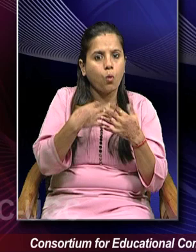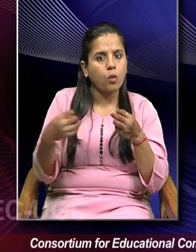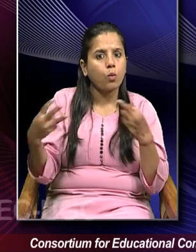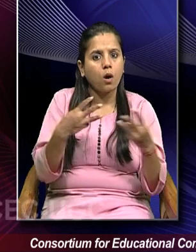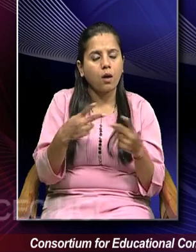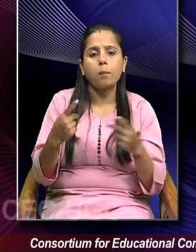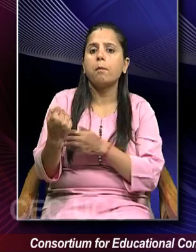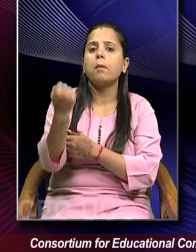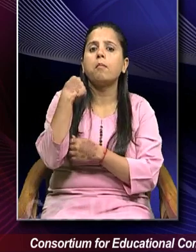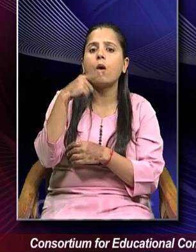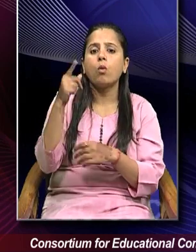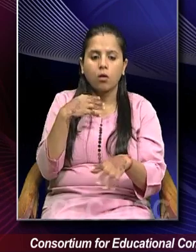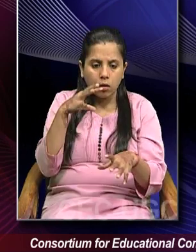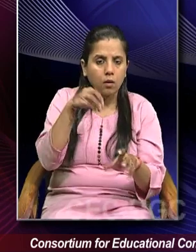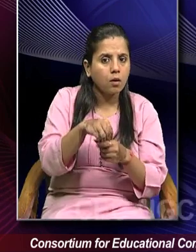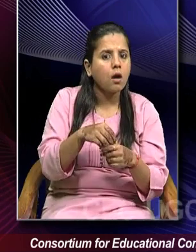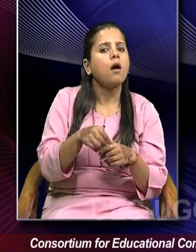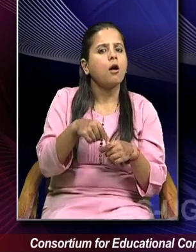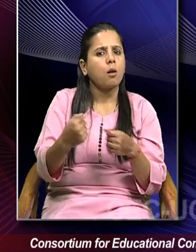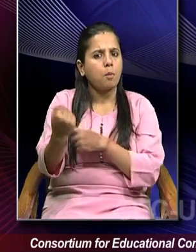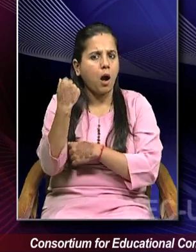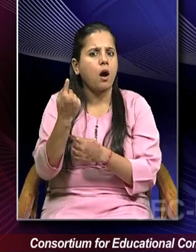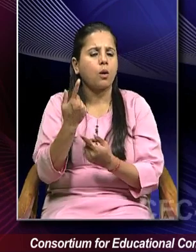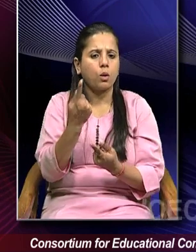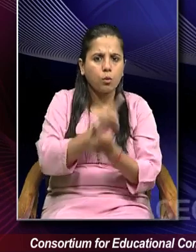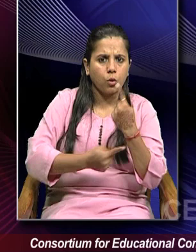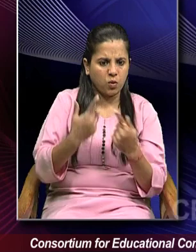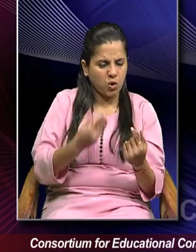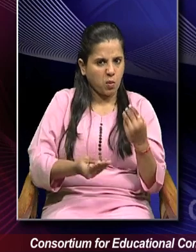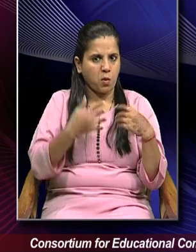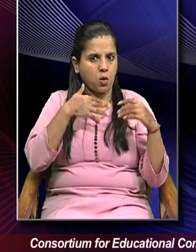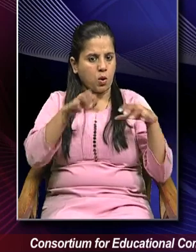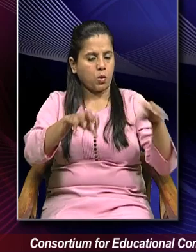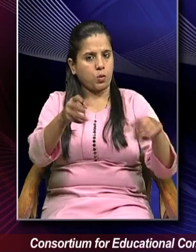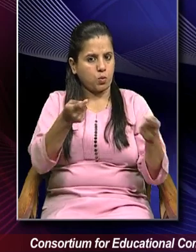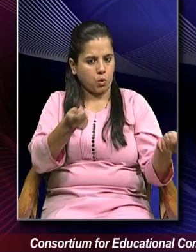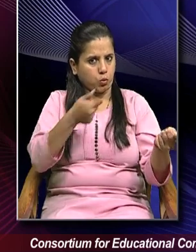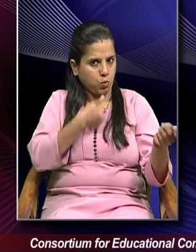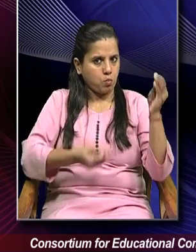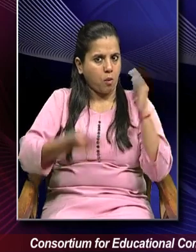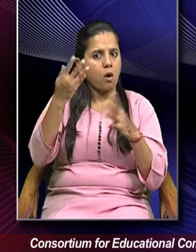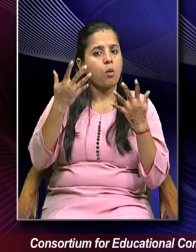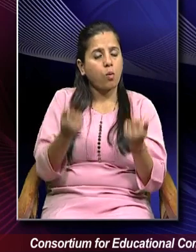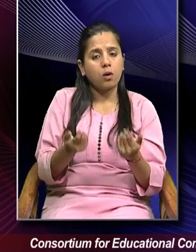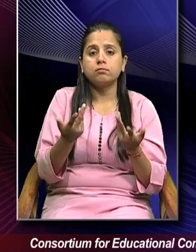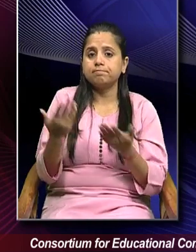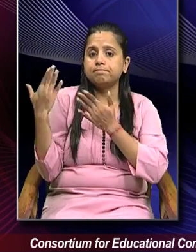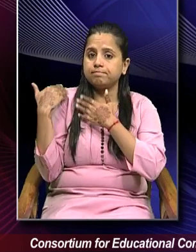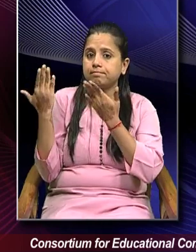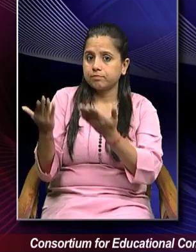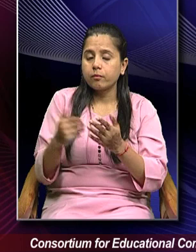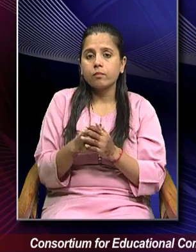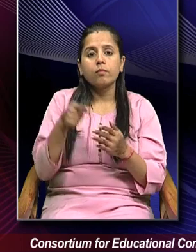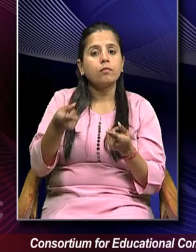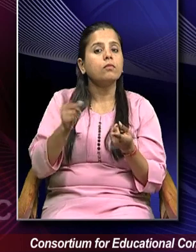powers, those who were delving in the power politics and those who wanted to secure more and more control for themselves, and this situation